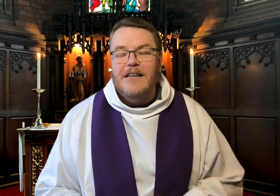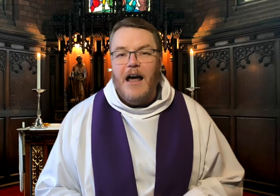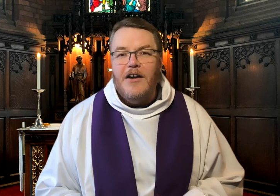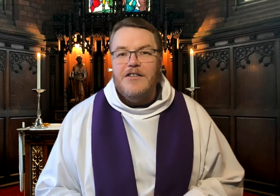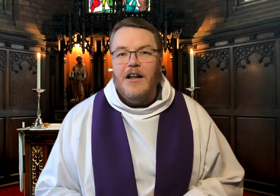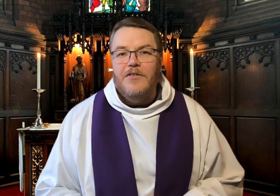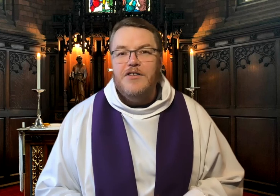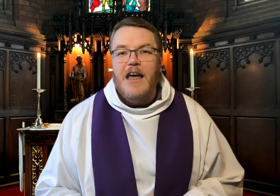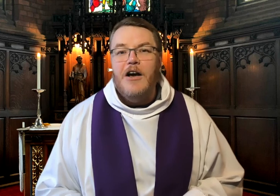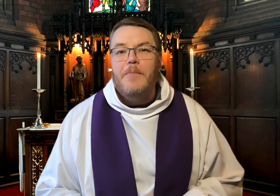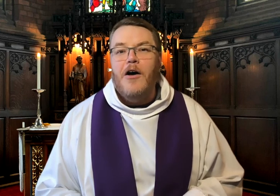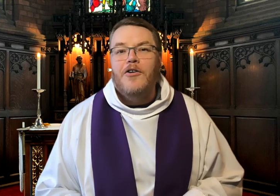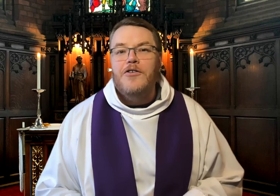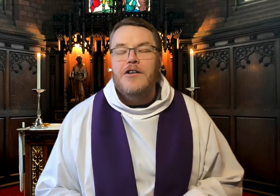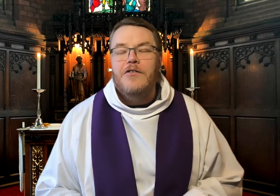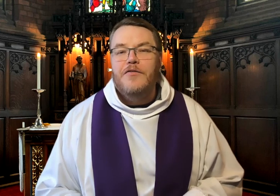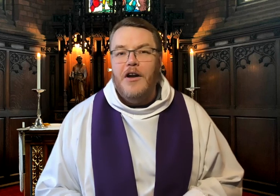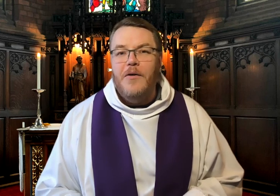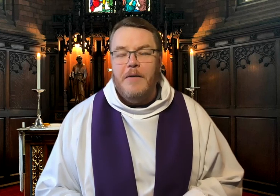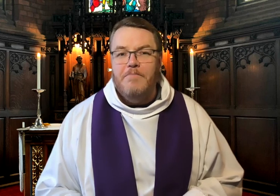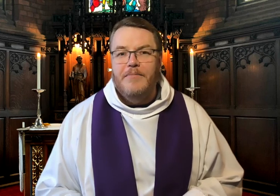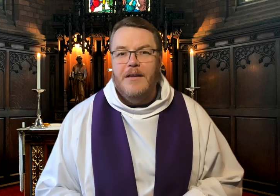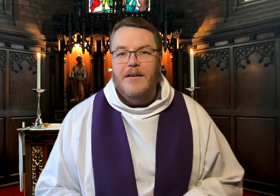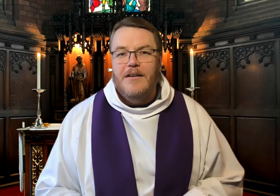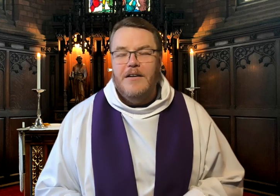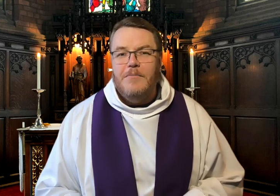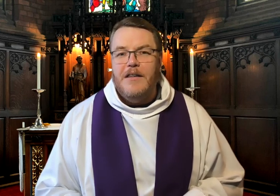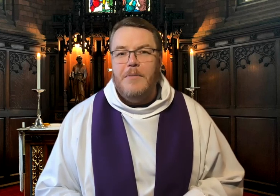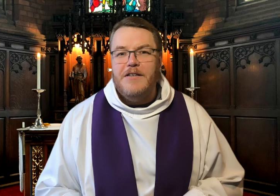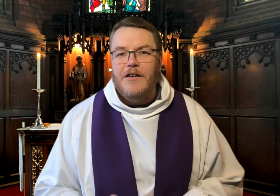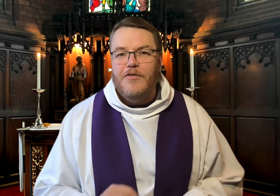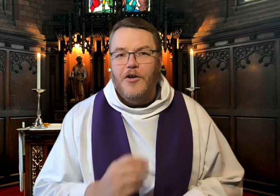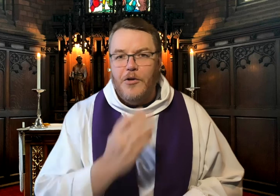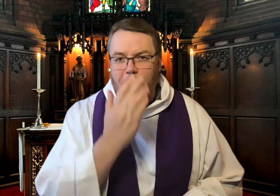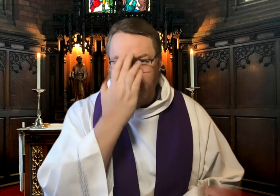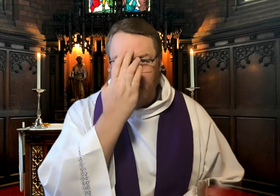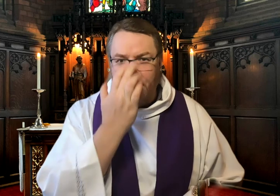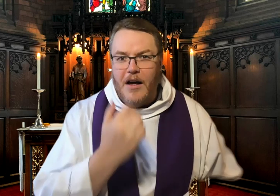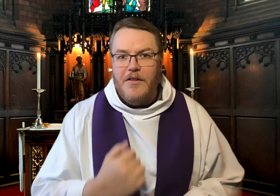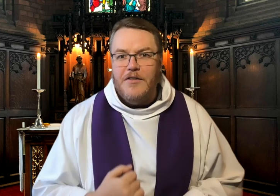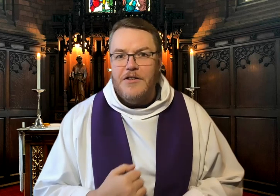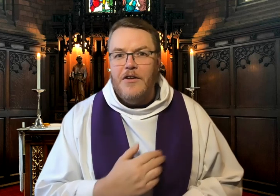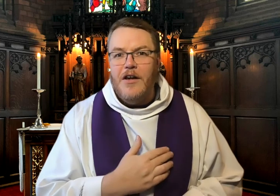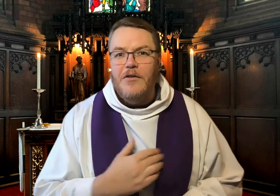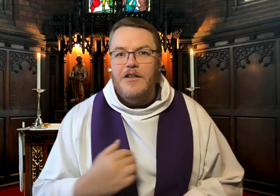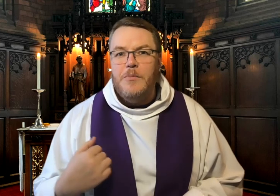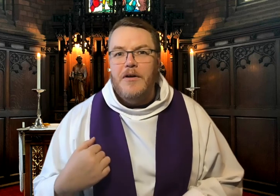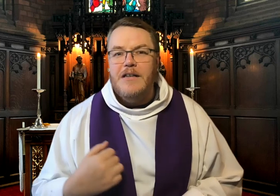deny ourselves, take up our cross and follow him. And may the blessing of God Almighty, the Father, the Son and the Holy Spirit